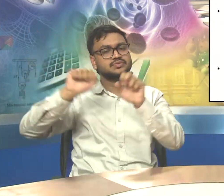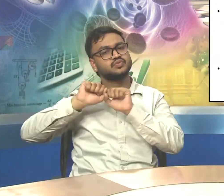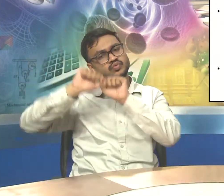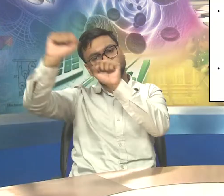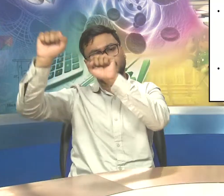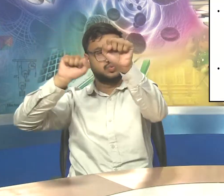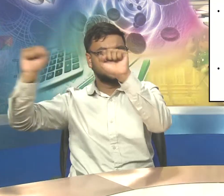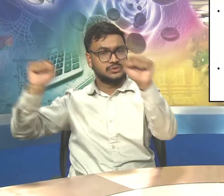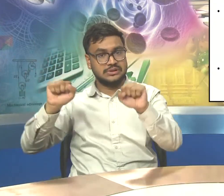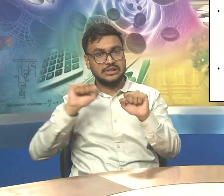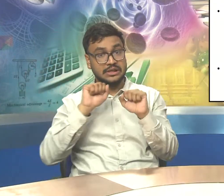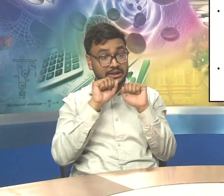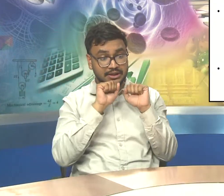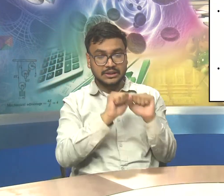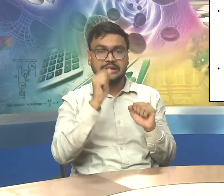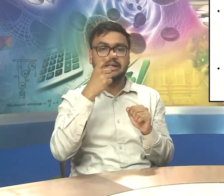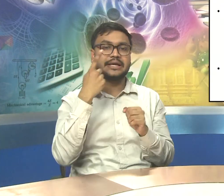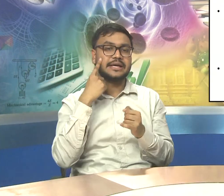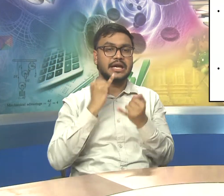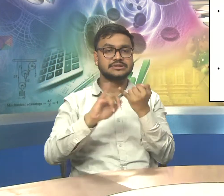other language in India.